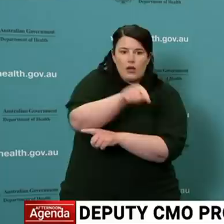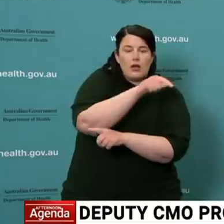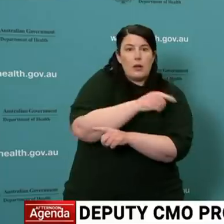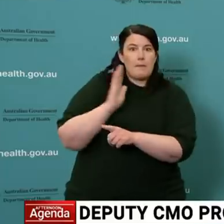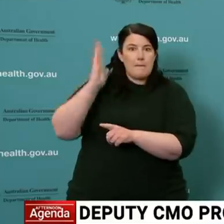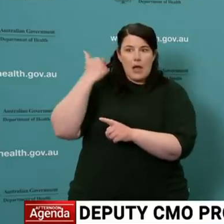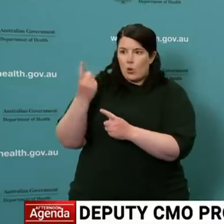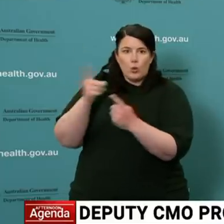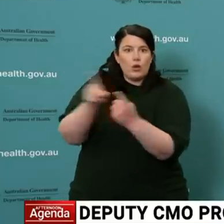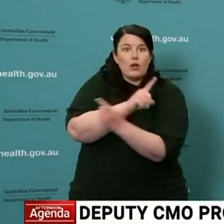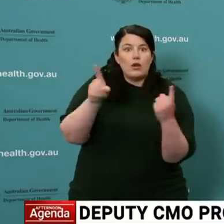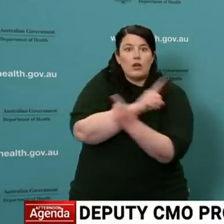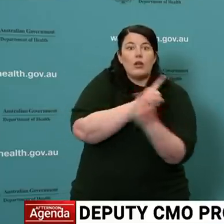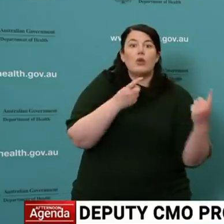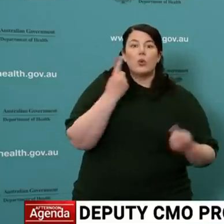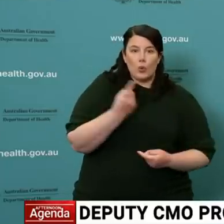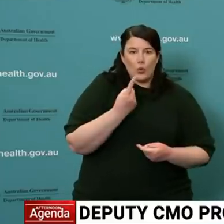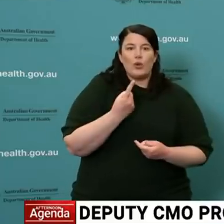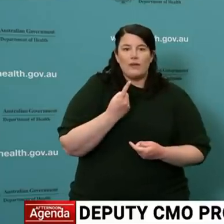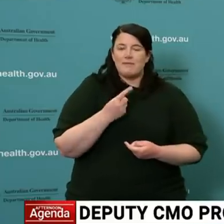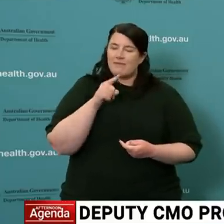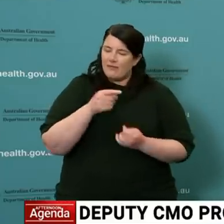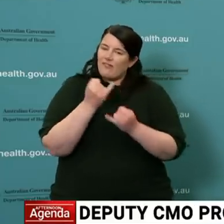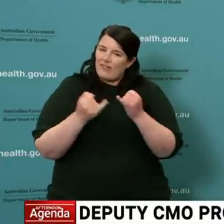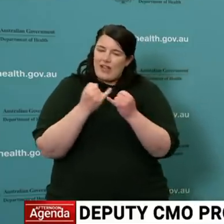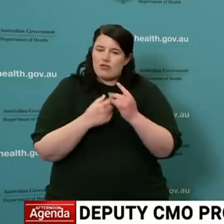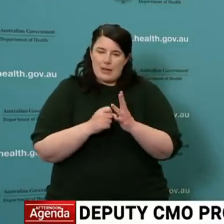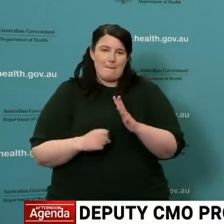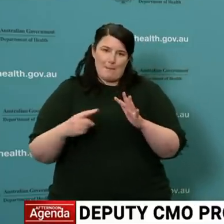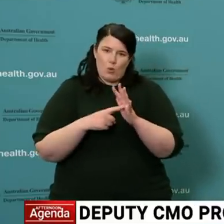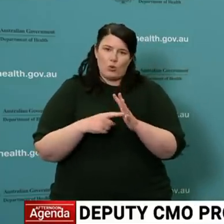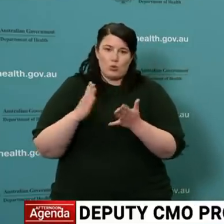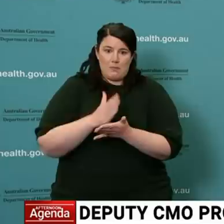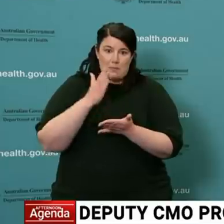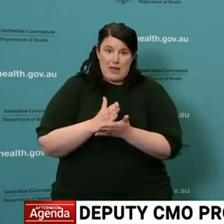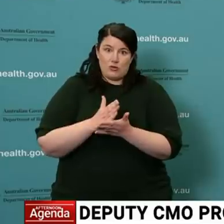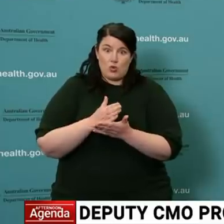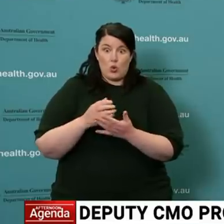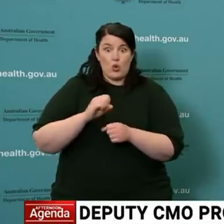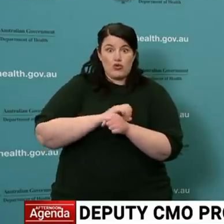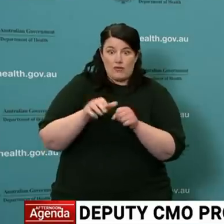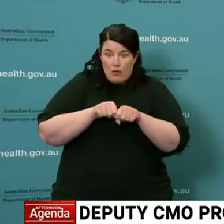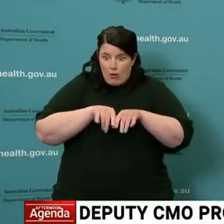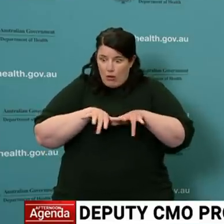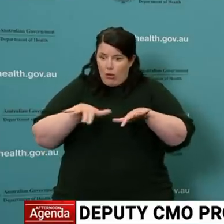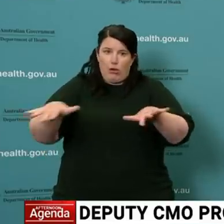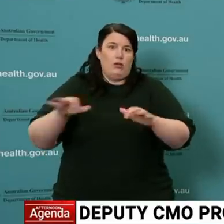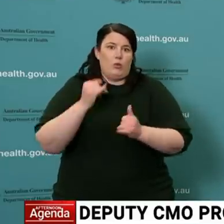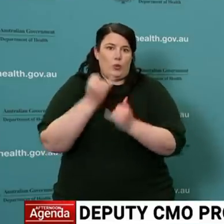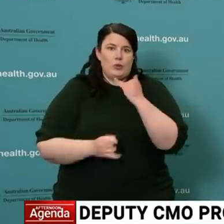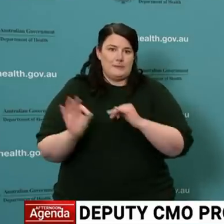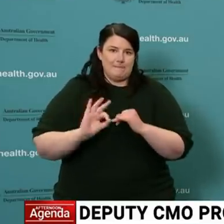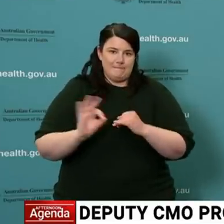people are isolated. These are the key elements of getting COVID-19 back under control